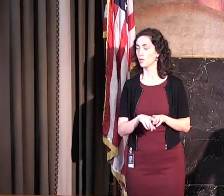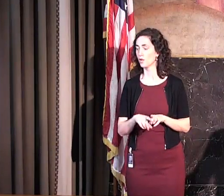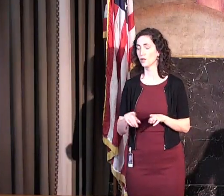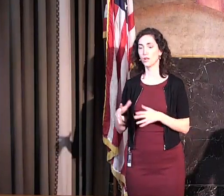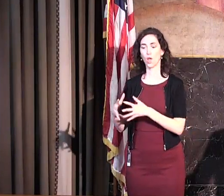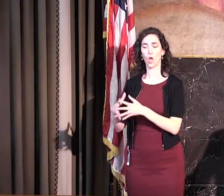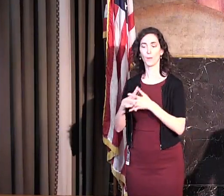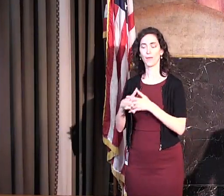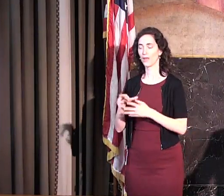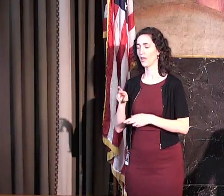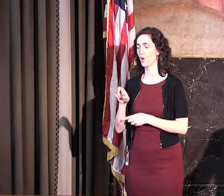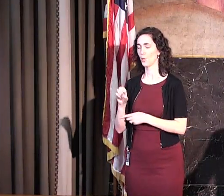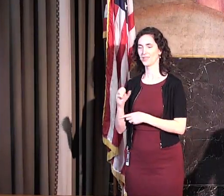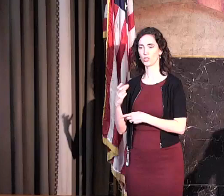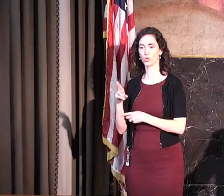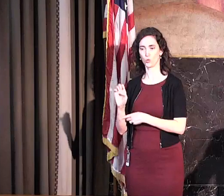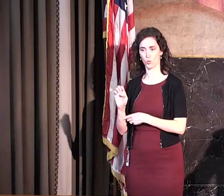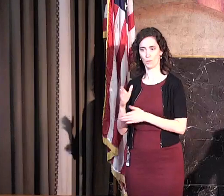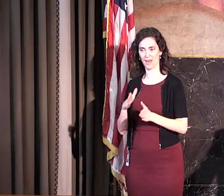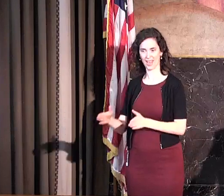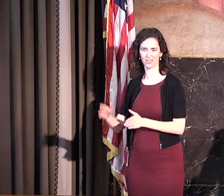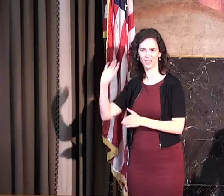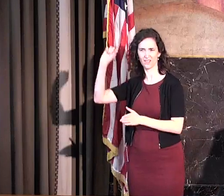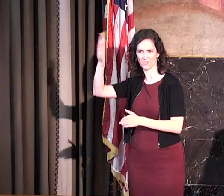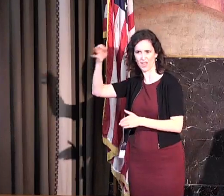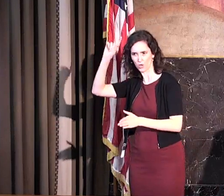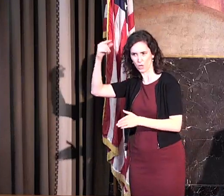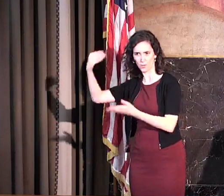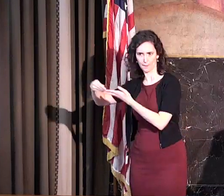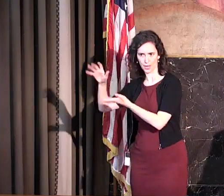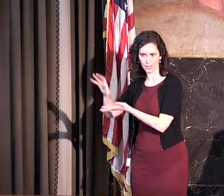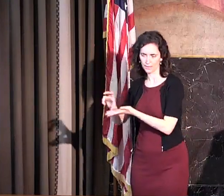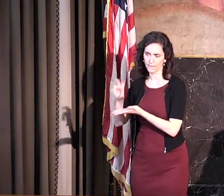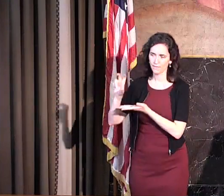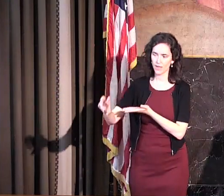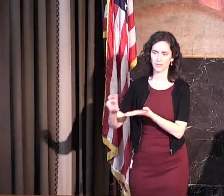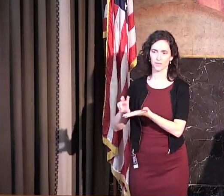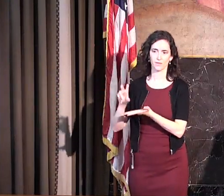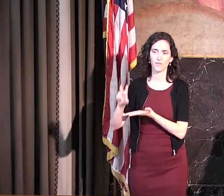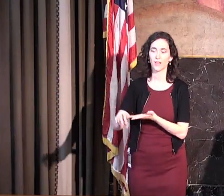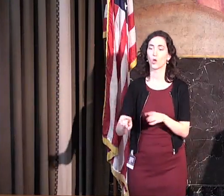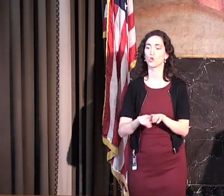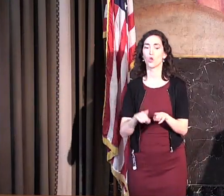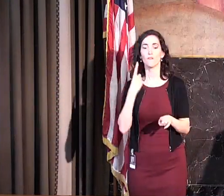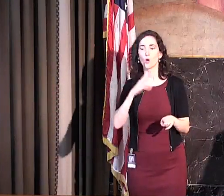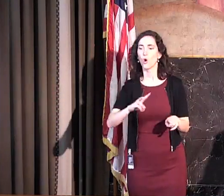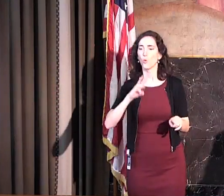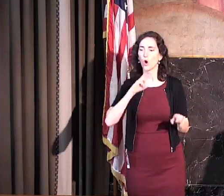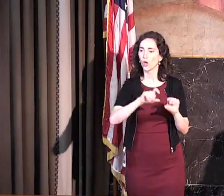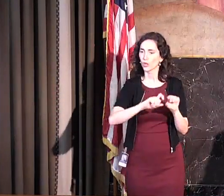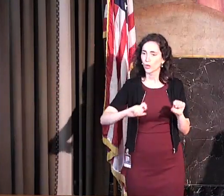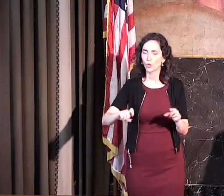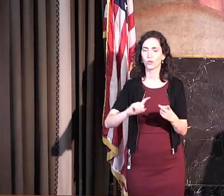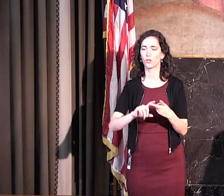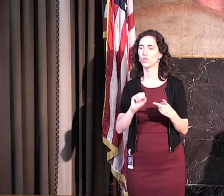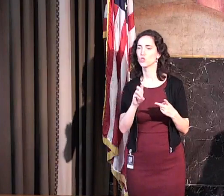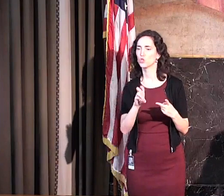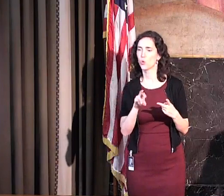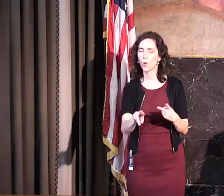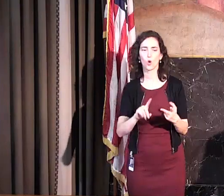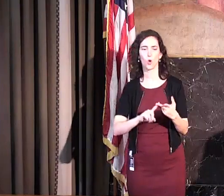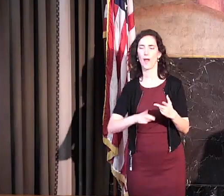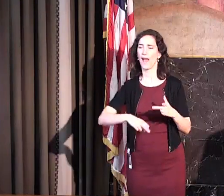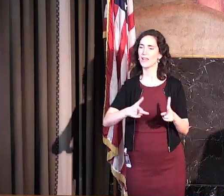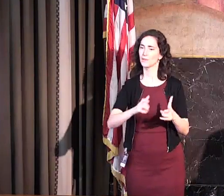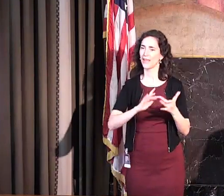the American Rescue Plan investments that we're going to make in water and in sewer and in broadband internet, when you look at all